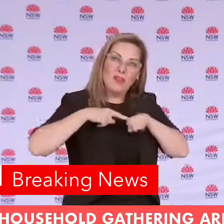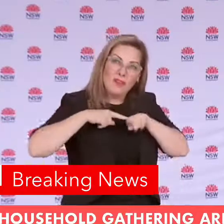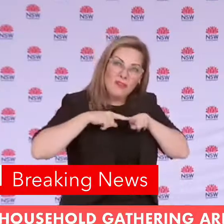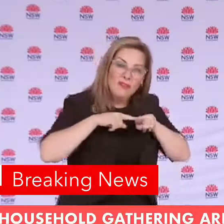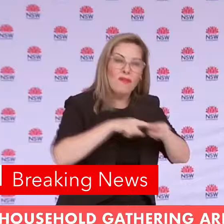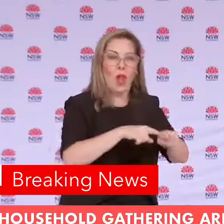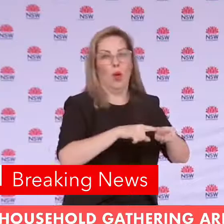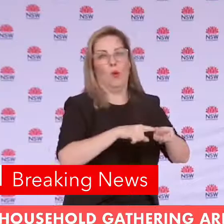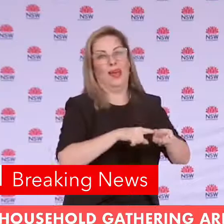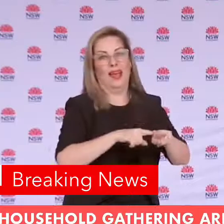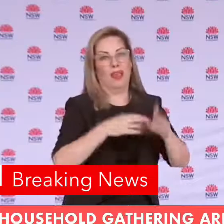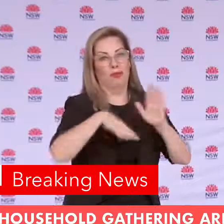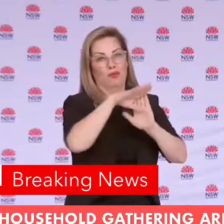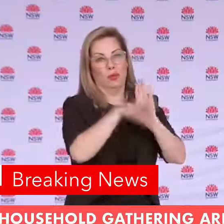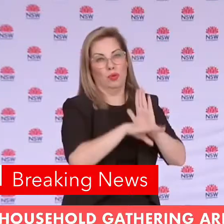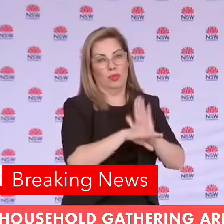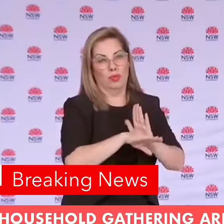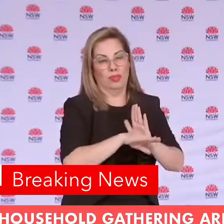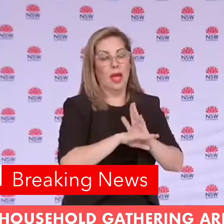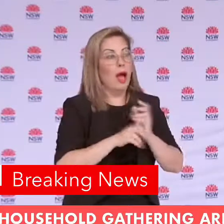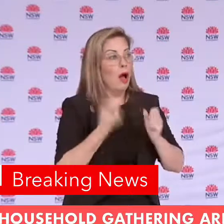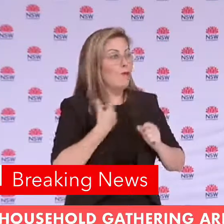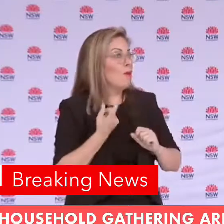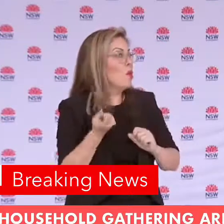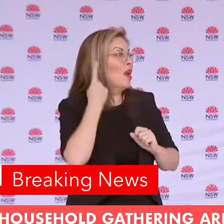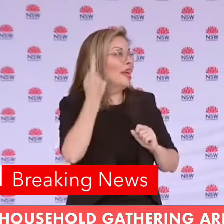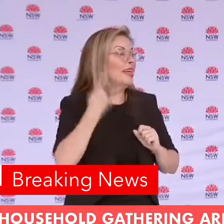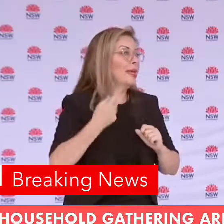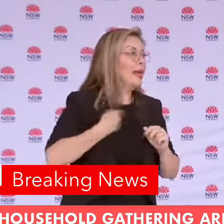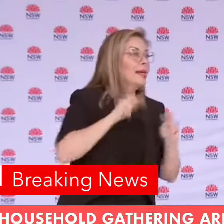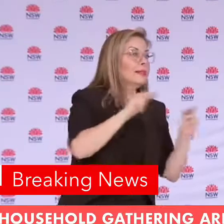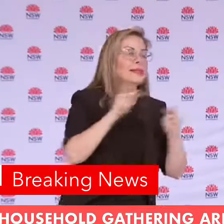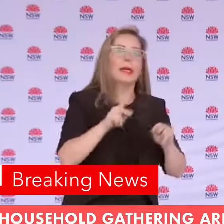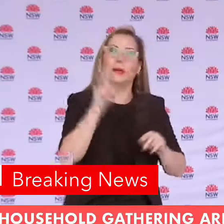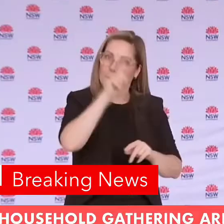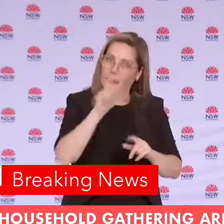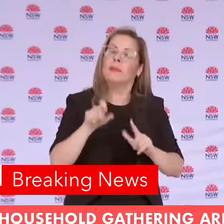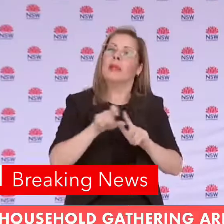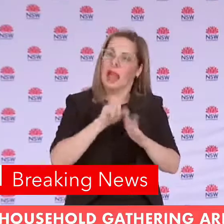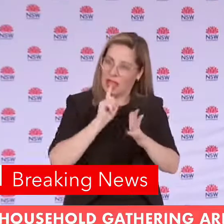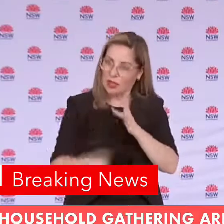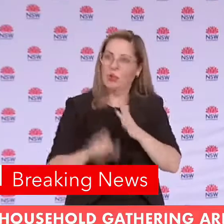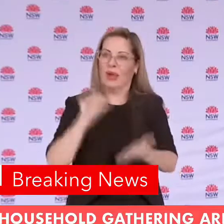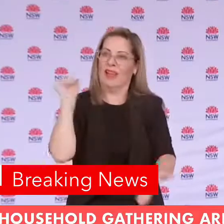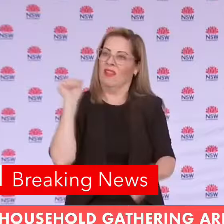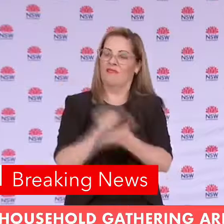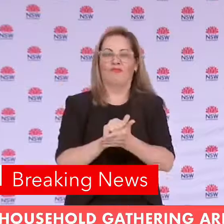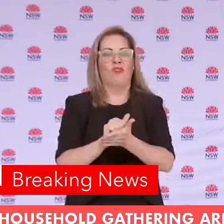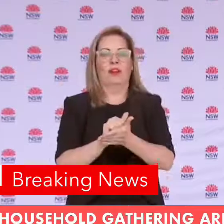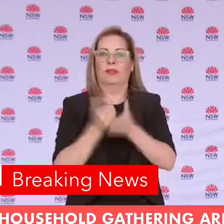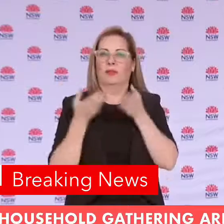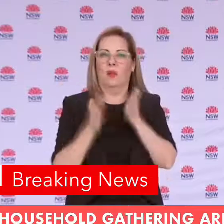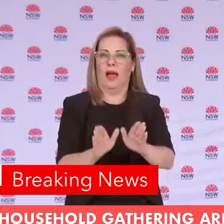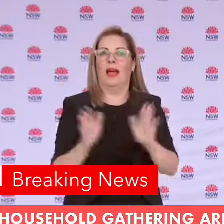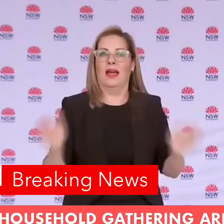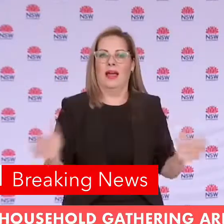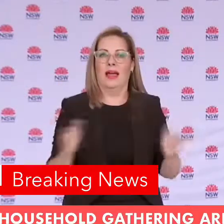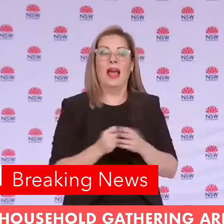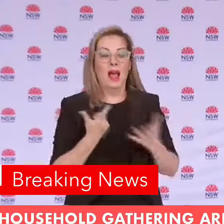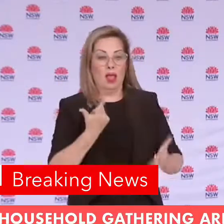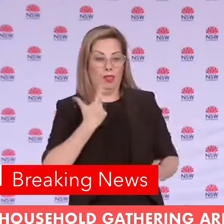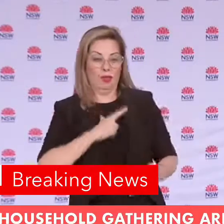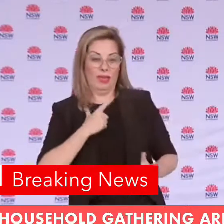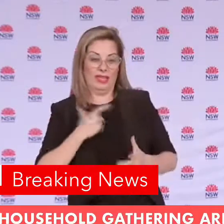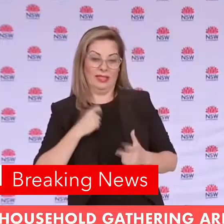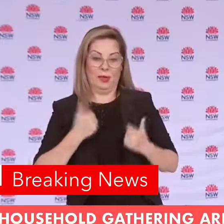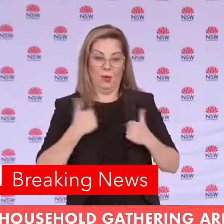are doing the right thing. So it is important. We need to remind people that there is a reason we isolate you for 14 days, and